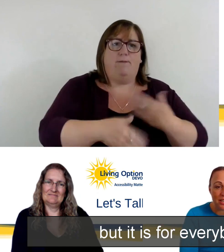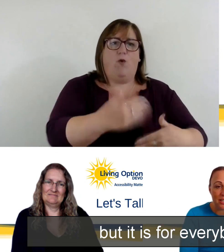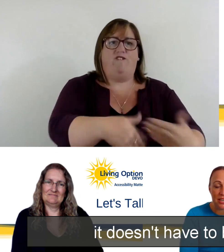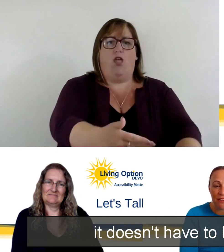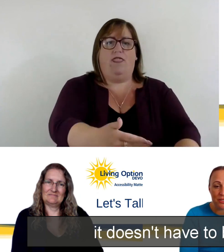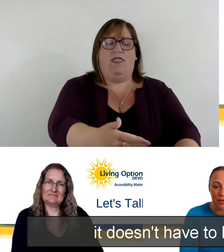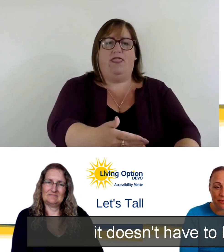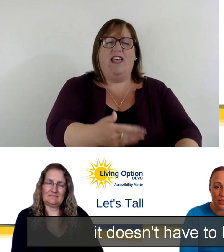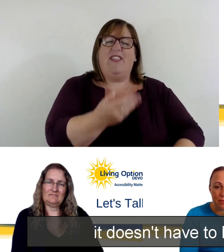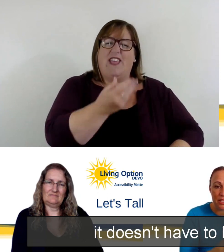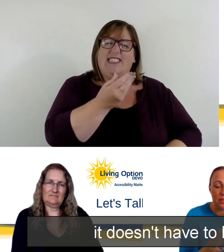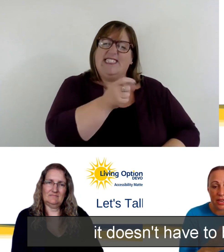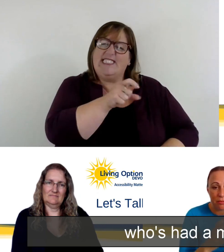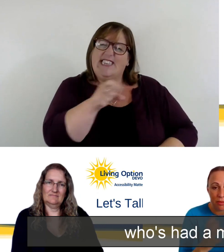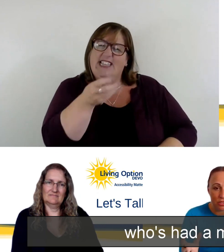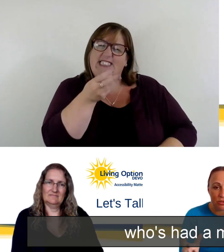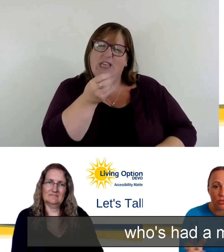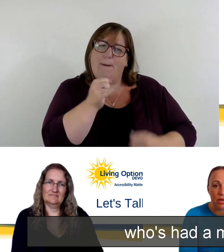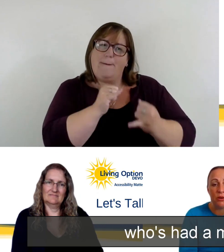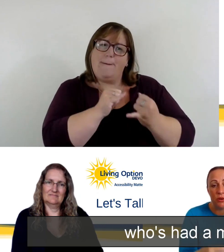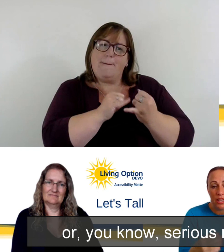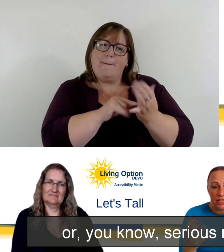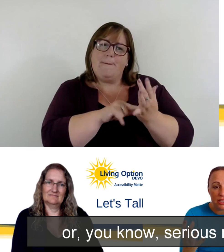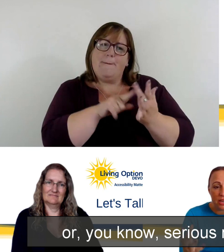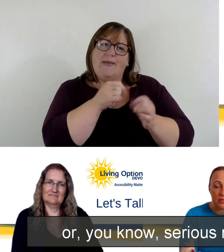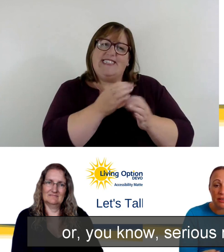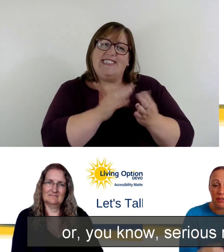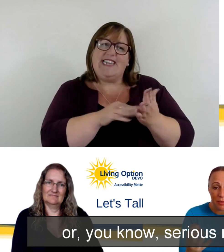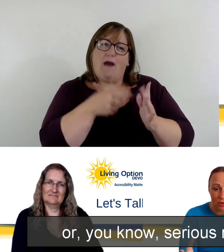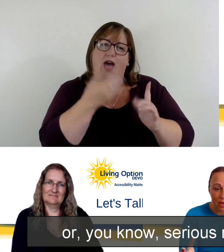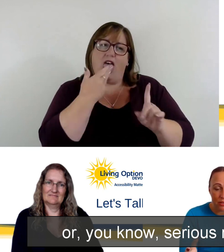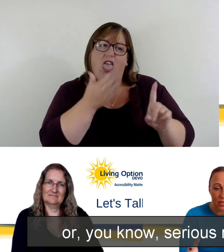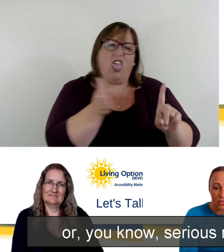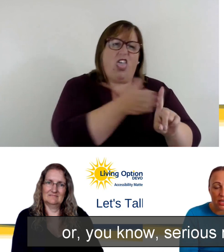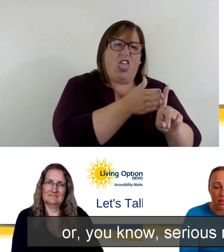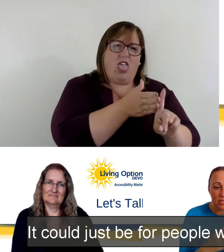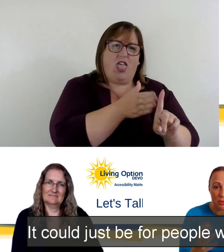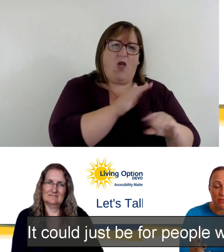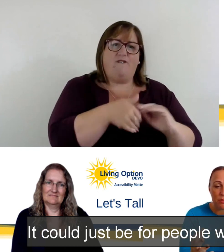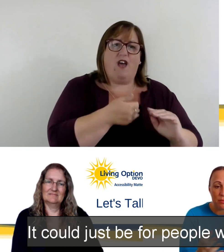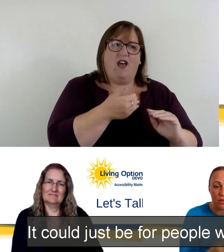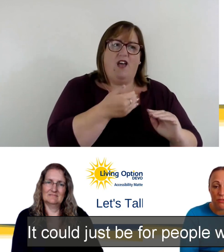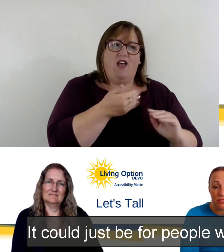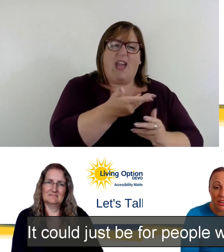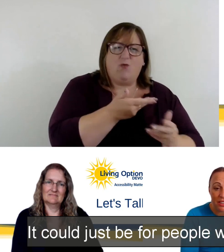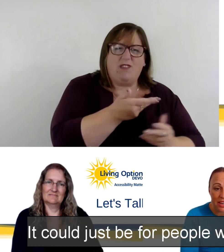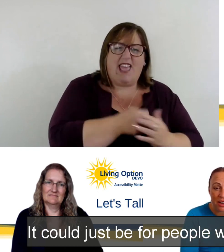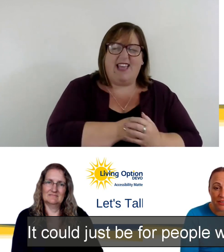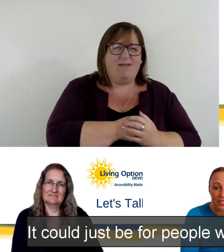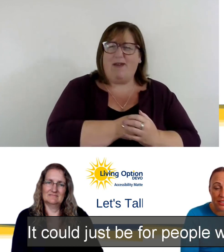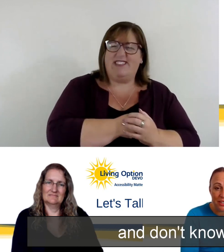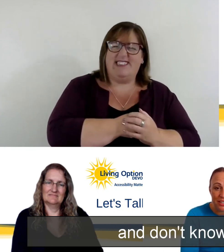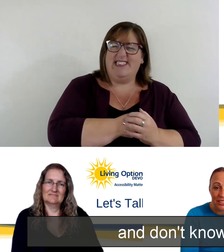everybody. You know, it doesn't have to be for somebody who's had a major trauma or, you know, serious mental health issues. It could just be for people who feel stuck